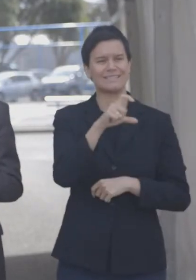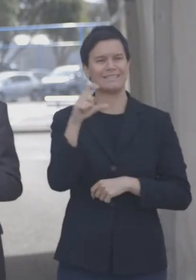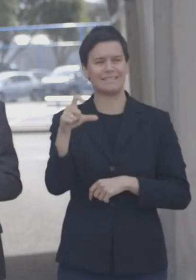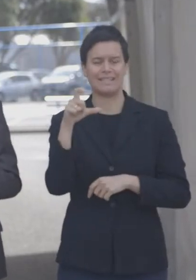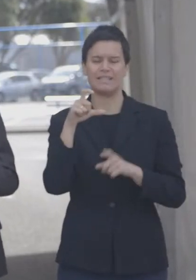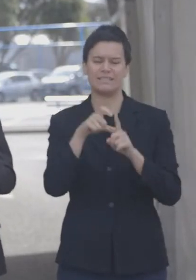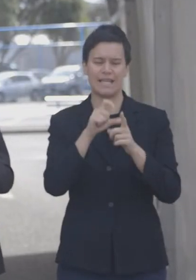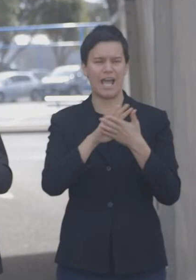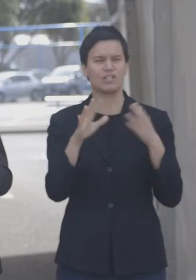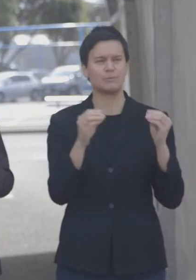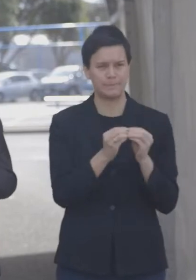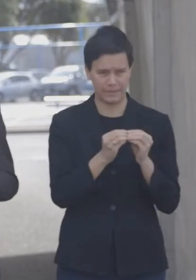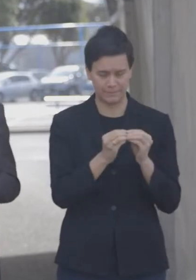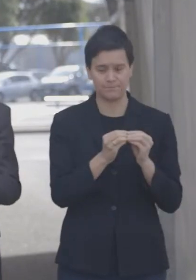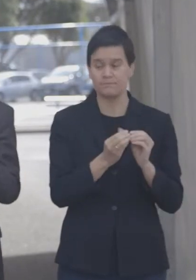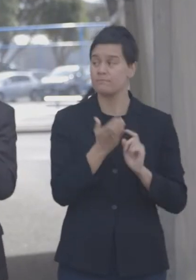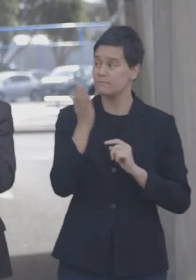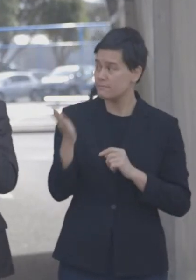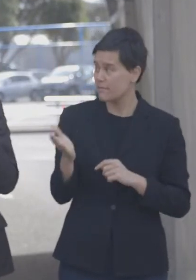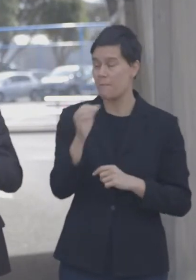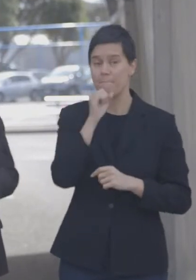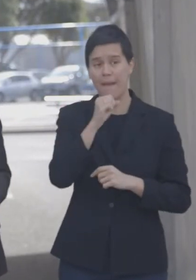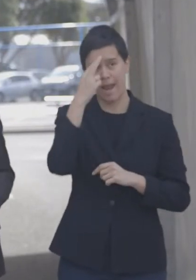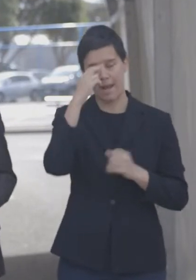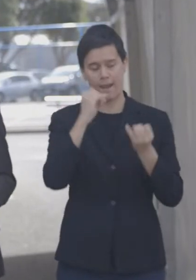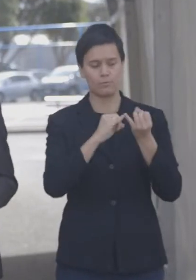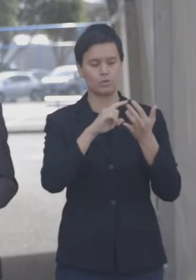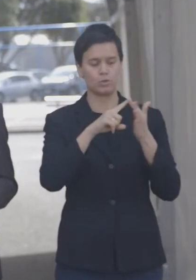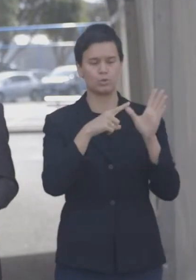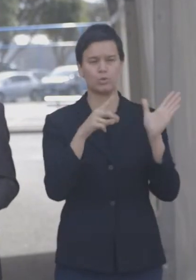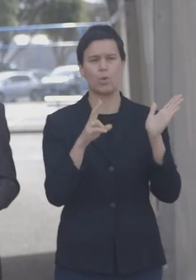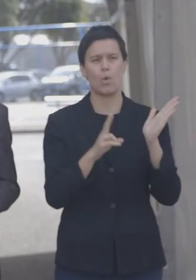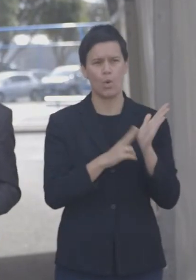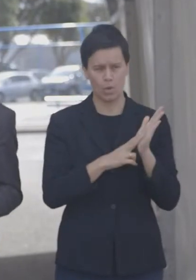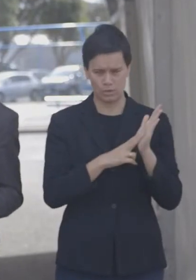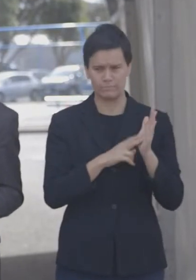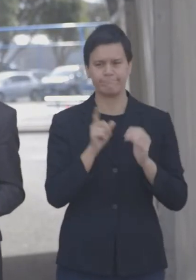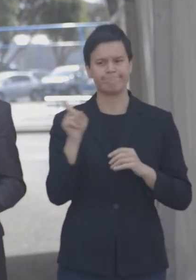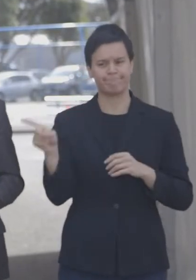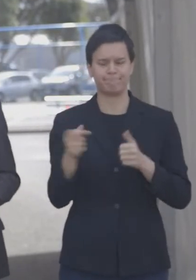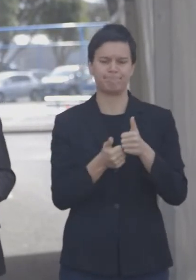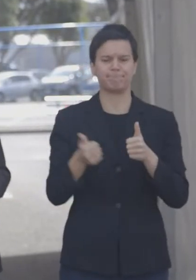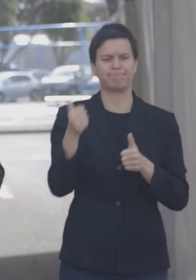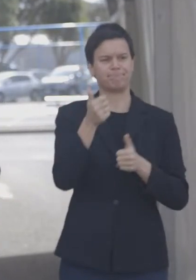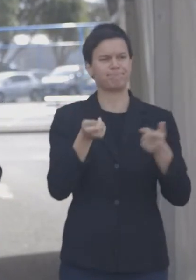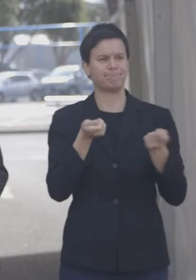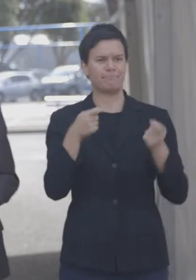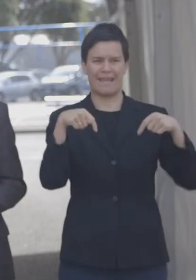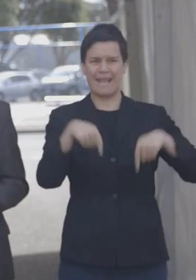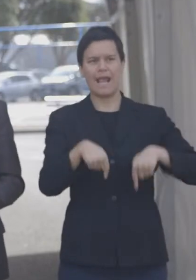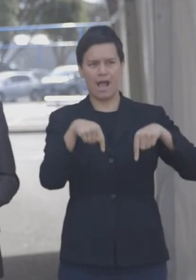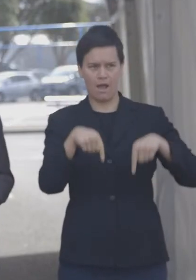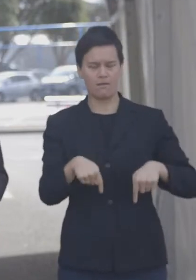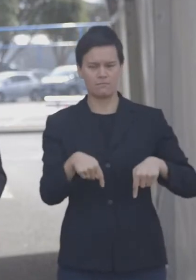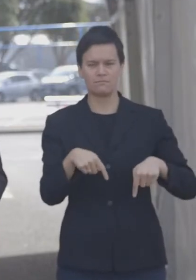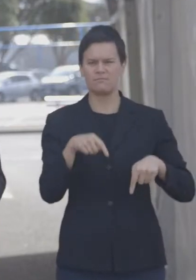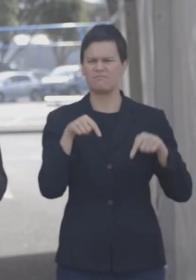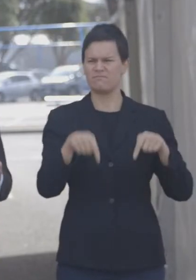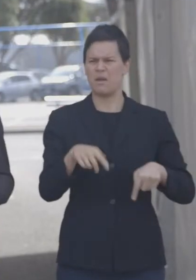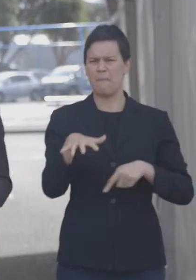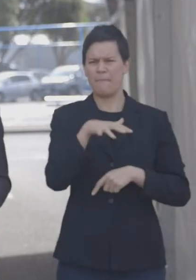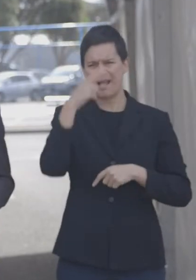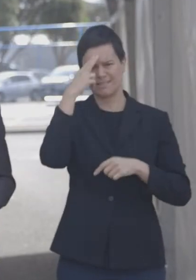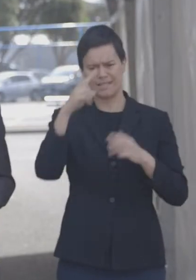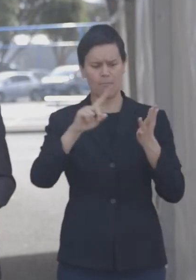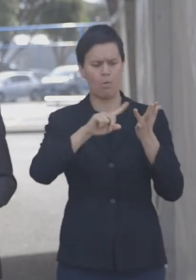Clinical Director at Oratoa PHO, and we're here at one of Oratoa's clinics, and in fact standing in their CBAC